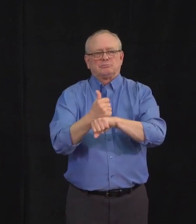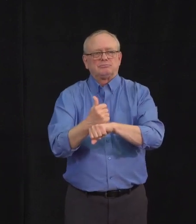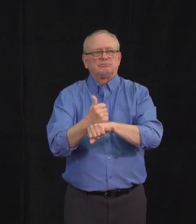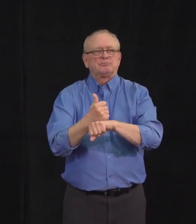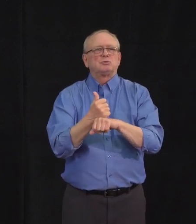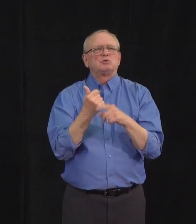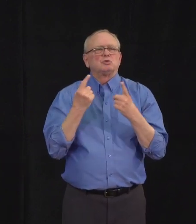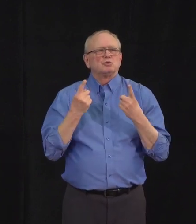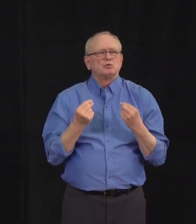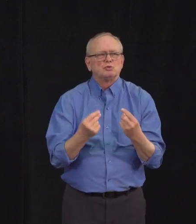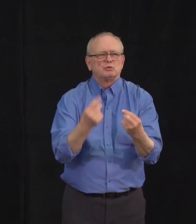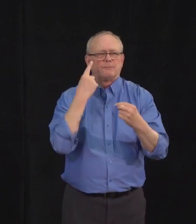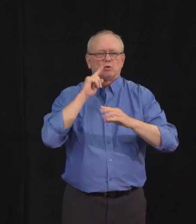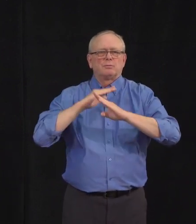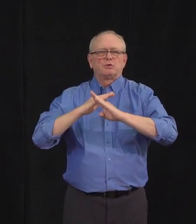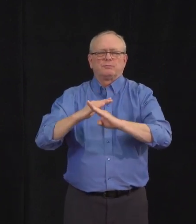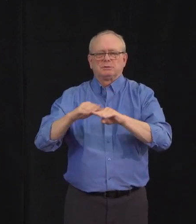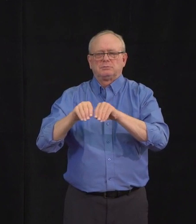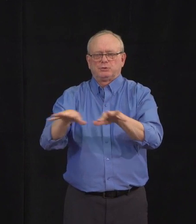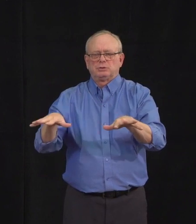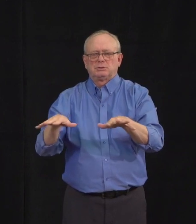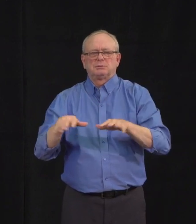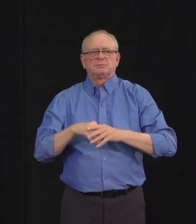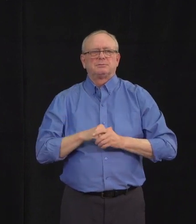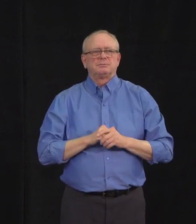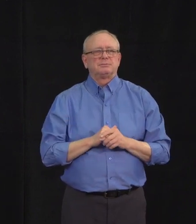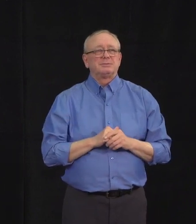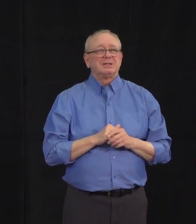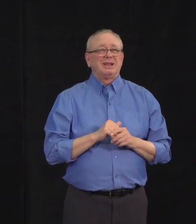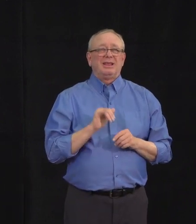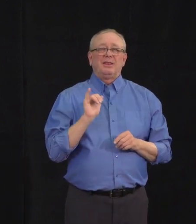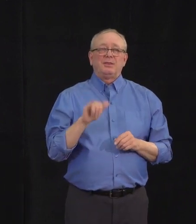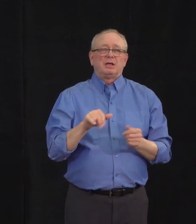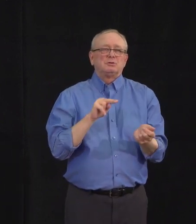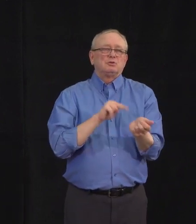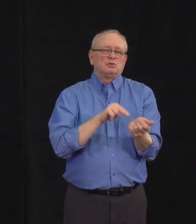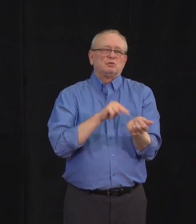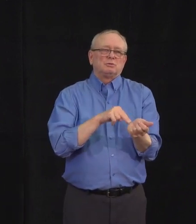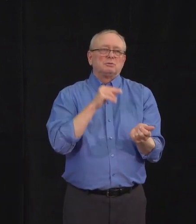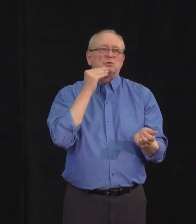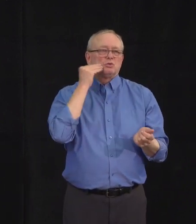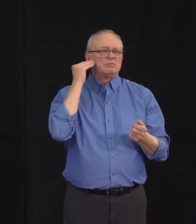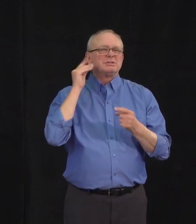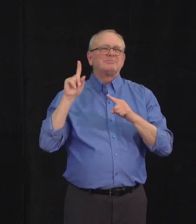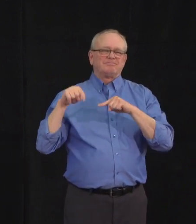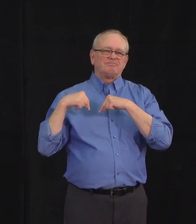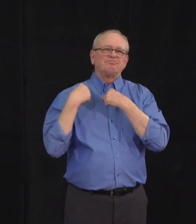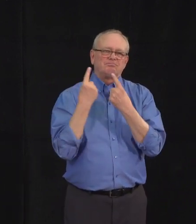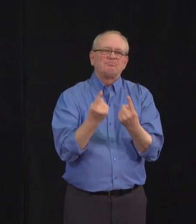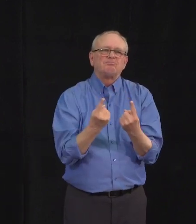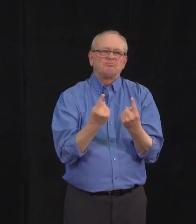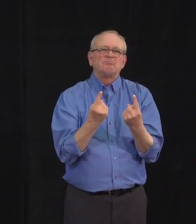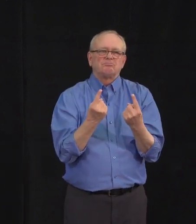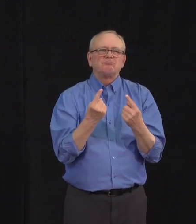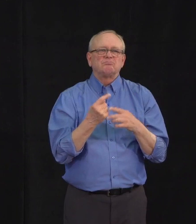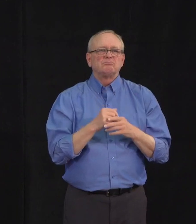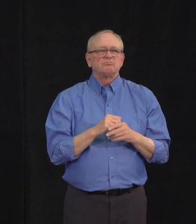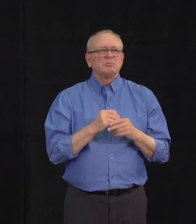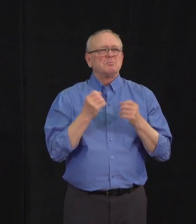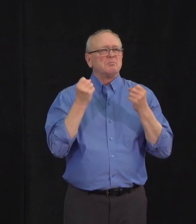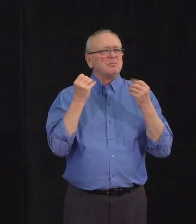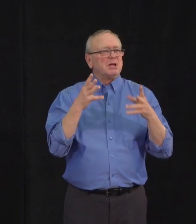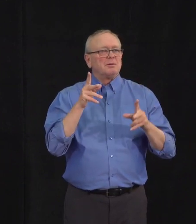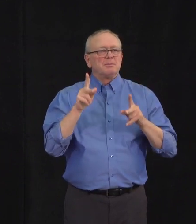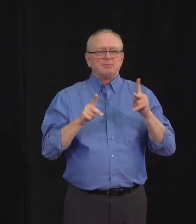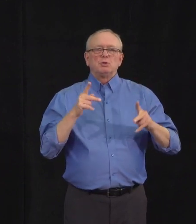is used consistently is for continuing care. Outbreaks in these facilities remain a concern for many, including